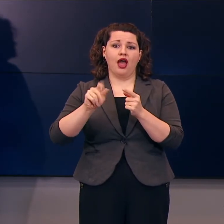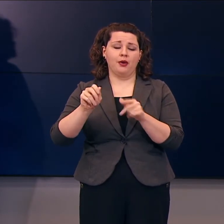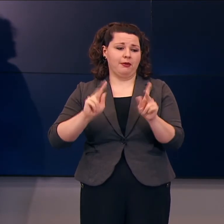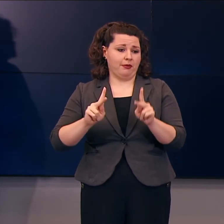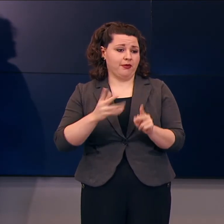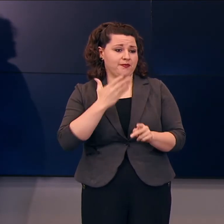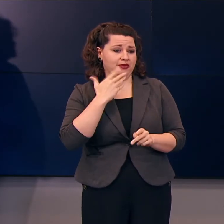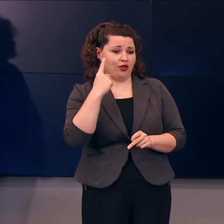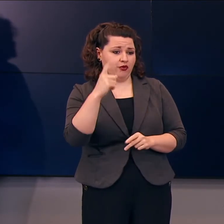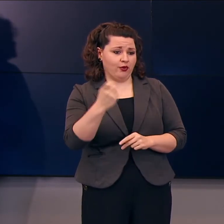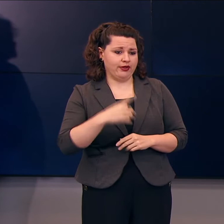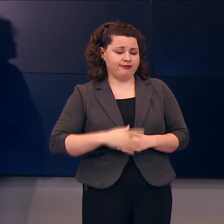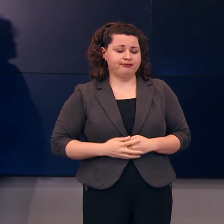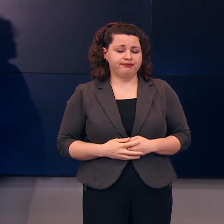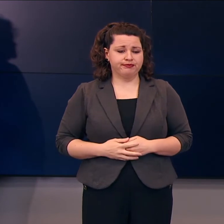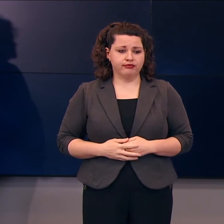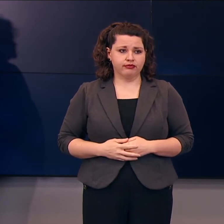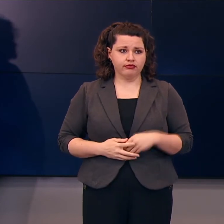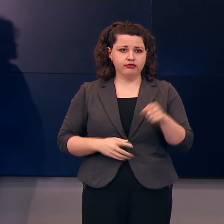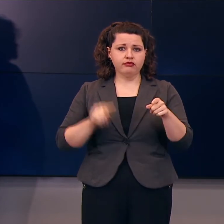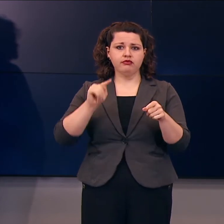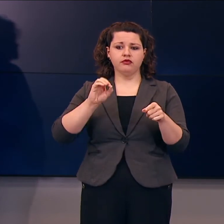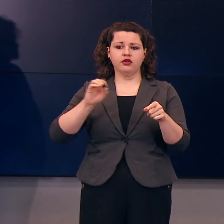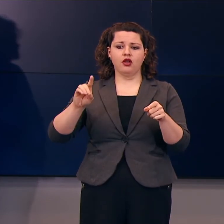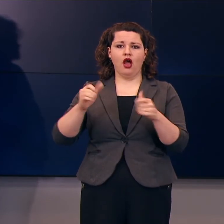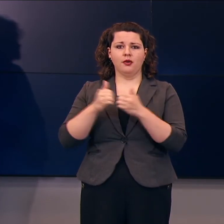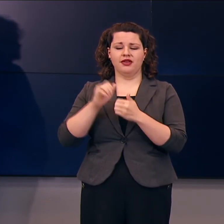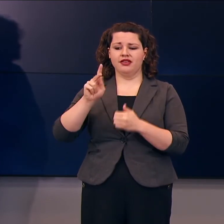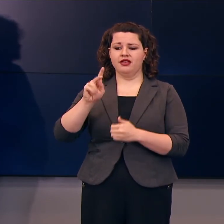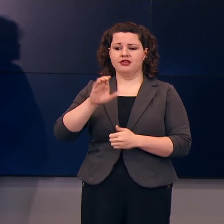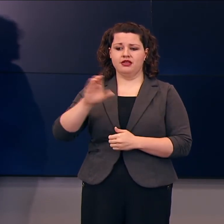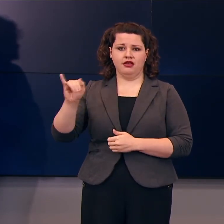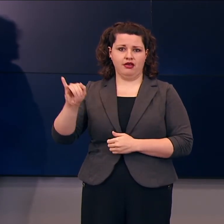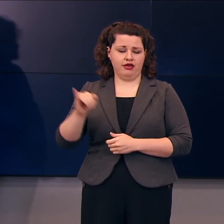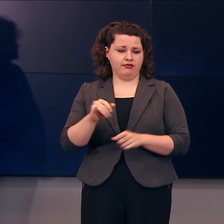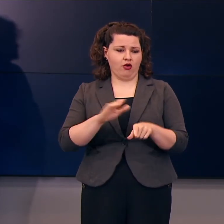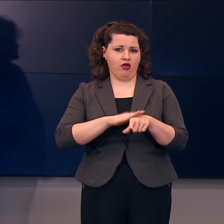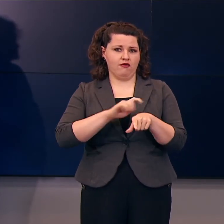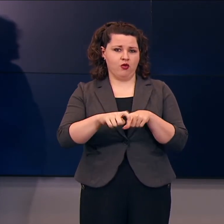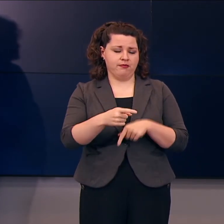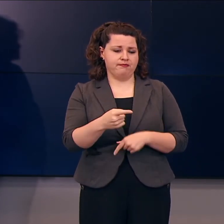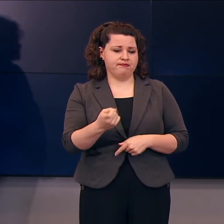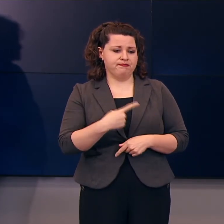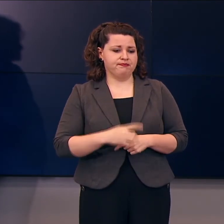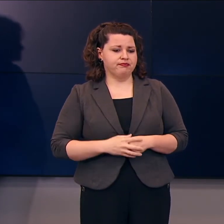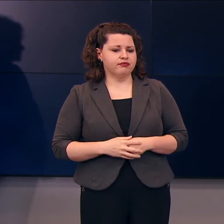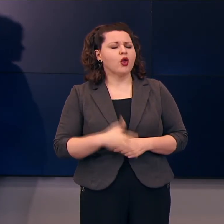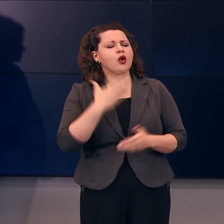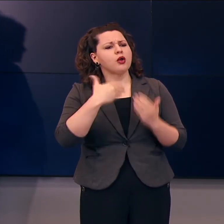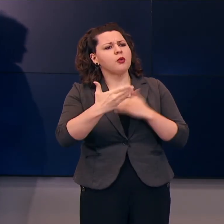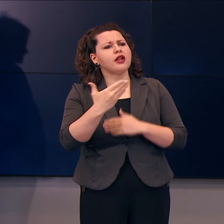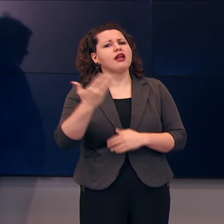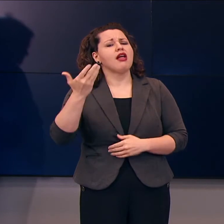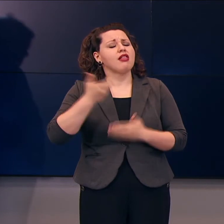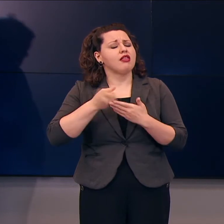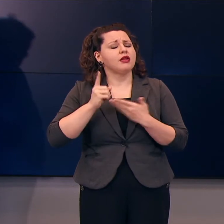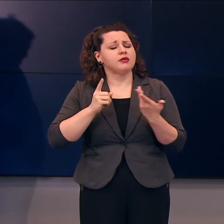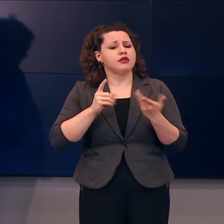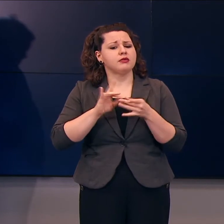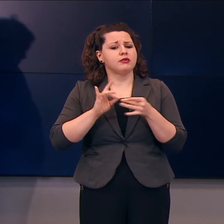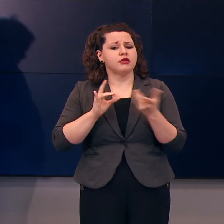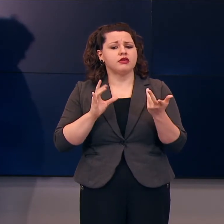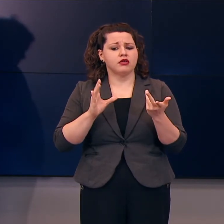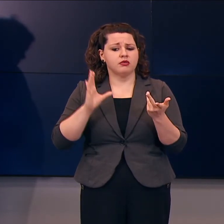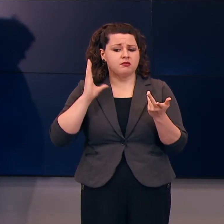that question. Todd with KCCI, go ahead. Good morning, Governor. You had mentioned last week that we'd be